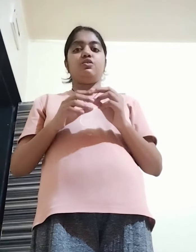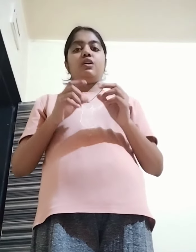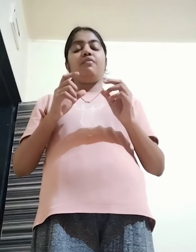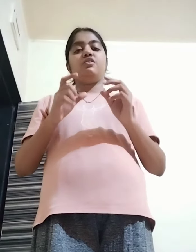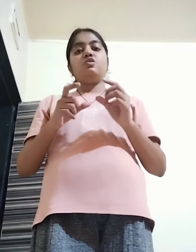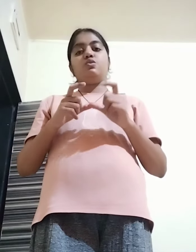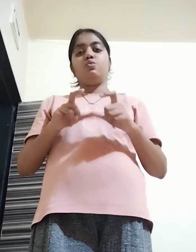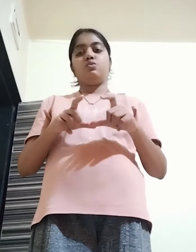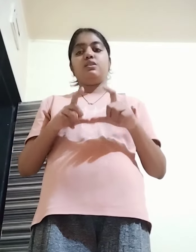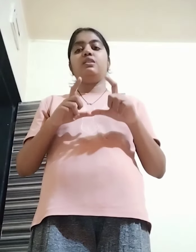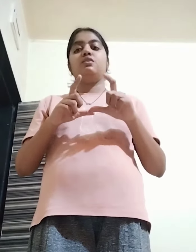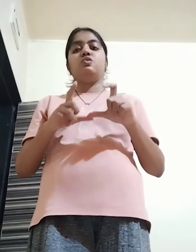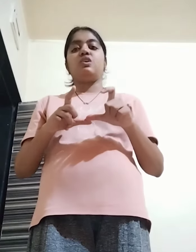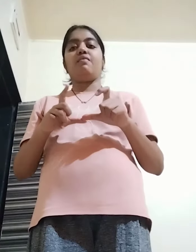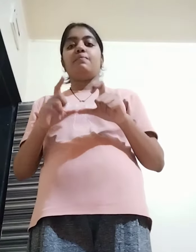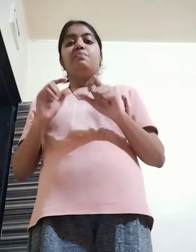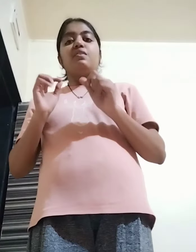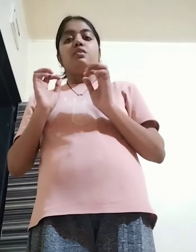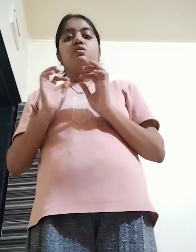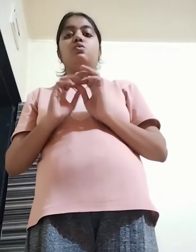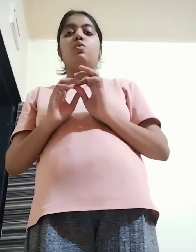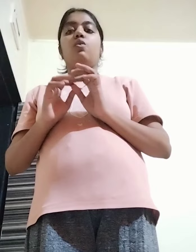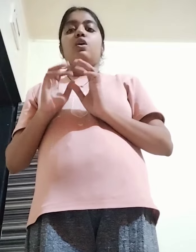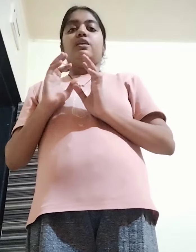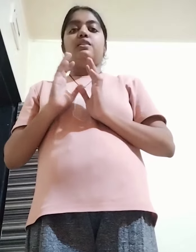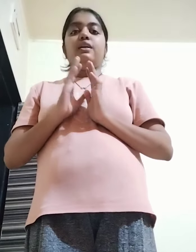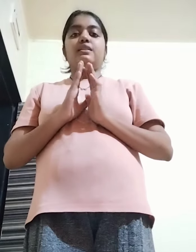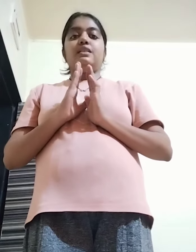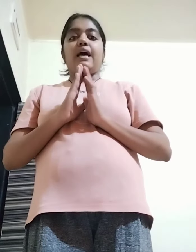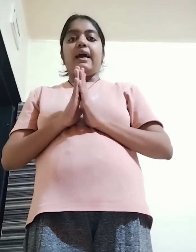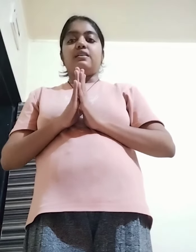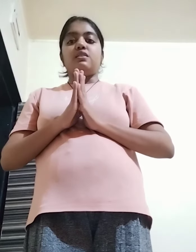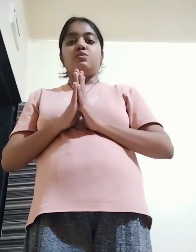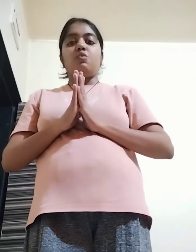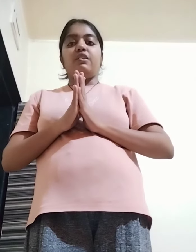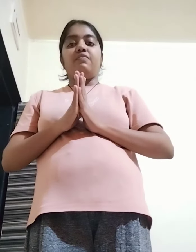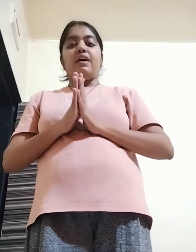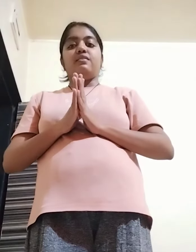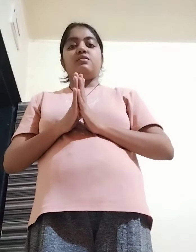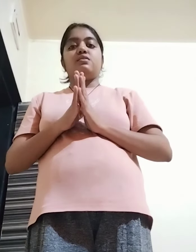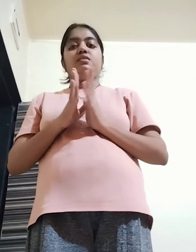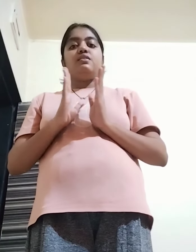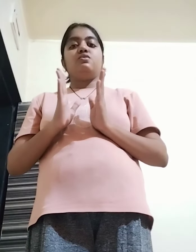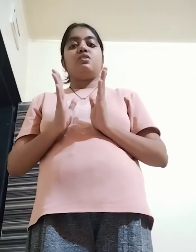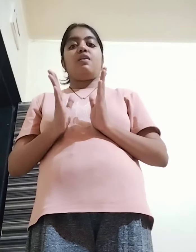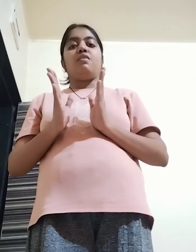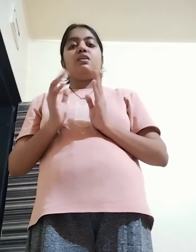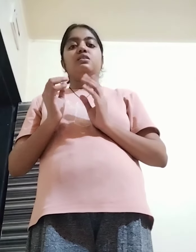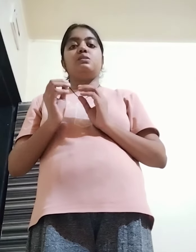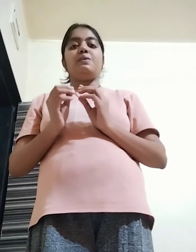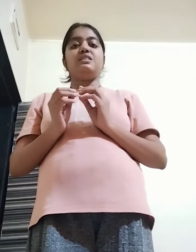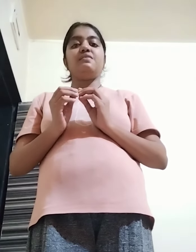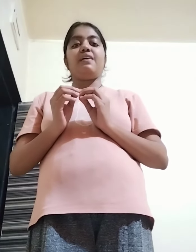which is used in Java. So these access modifiers in Java specifies